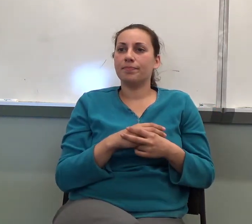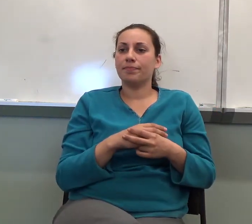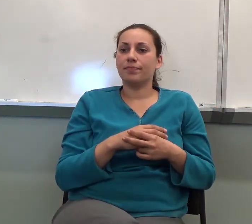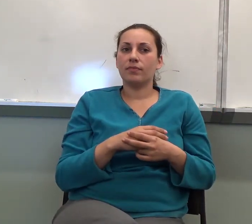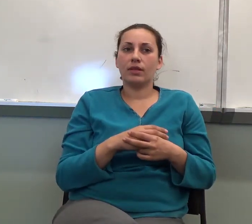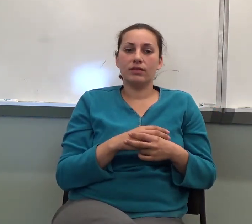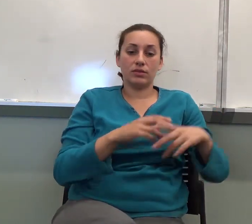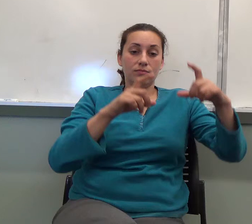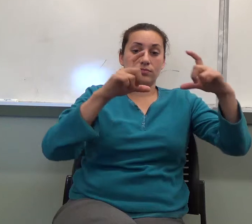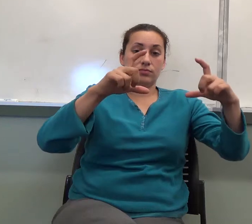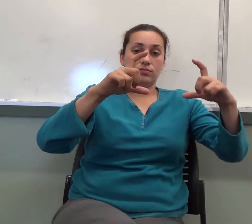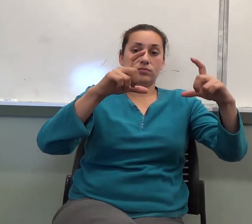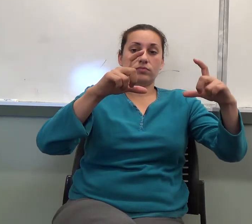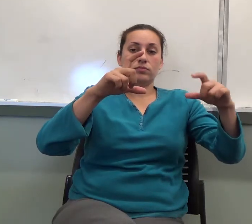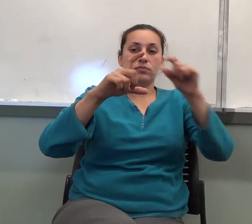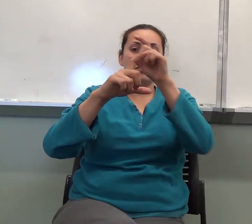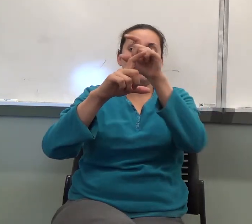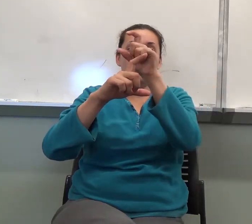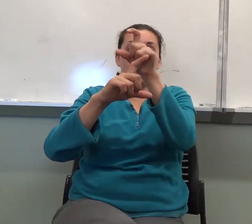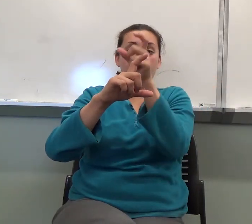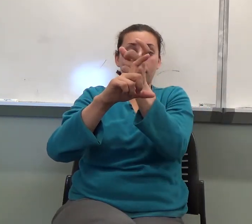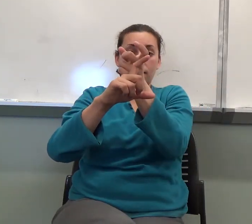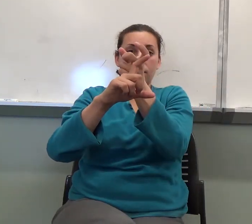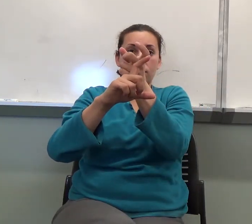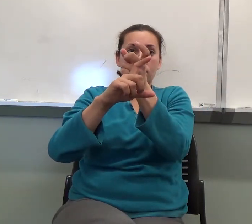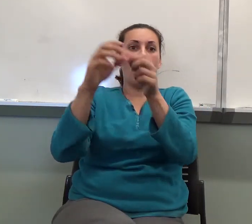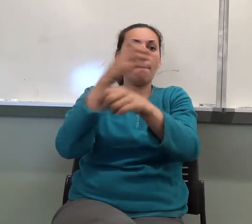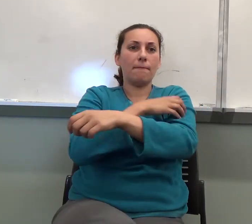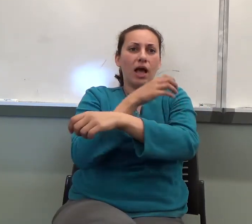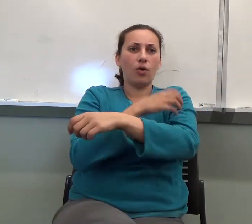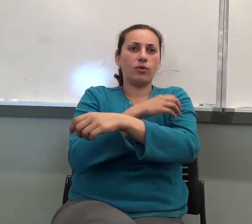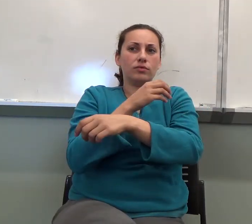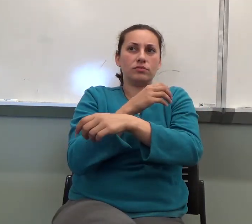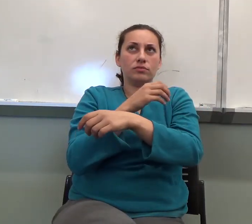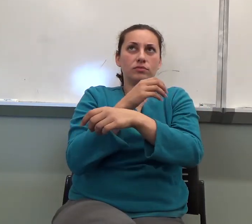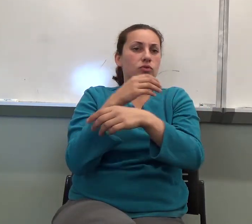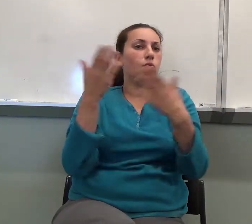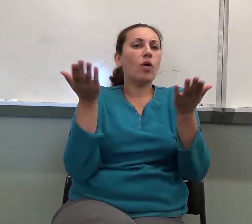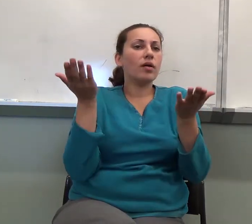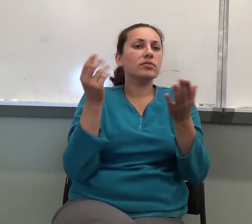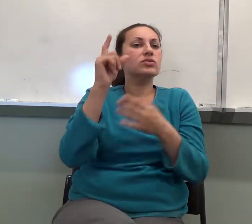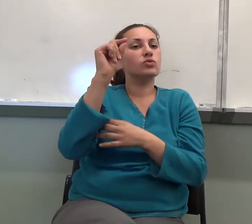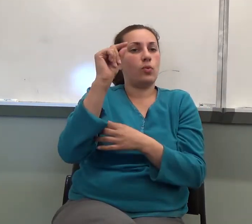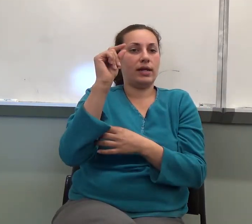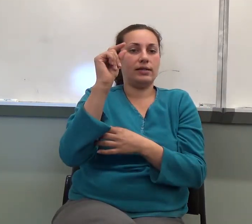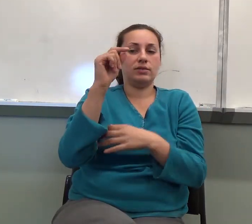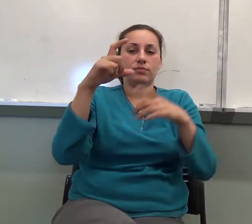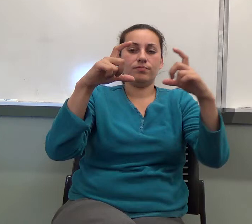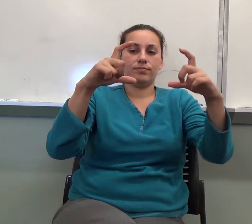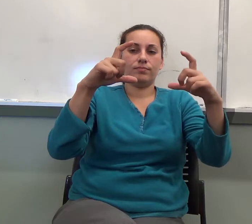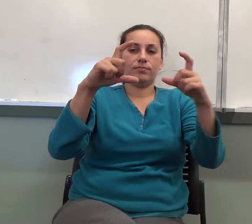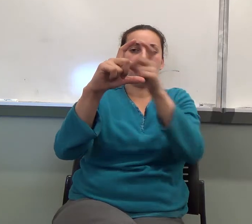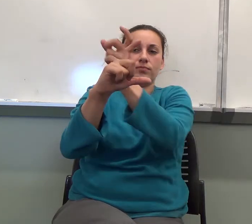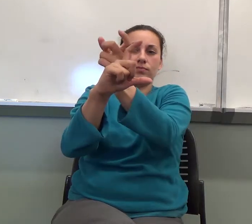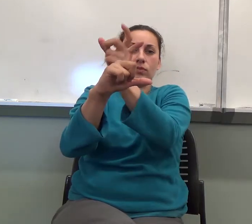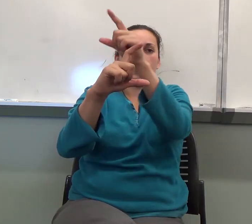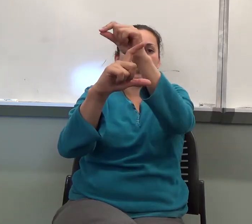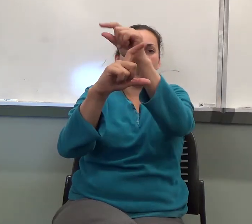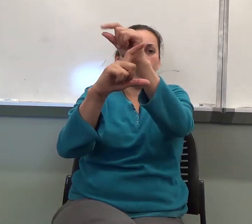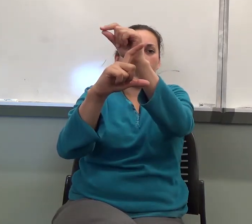All right, you raise it to a power, and now you have to tell it what the power is, 20, and then equals. So these button pushings